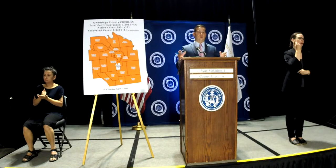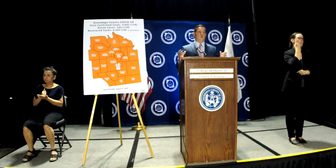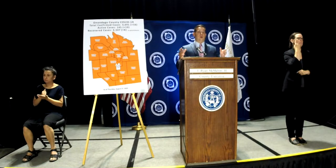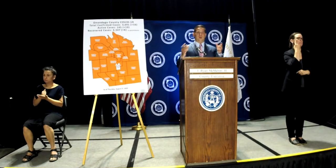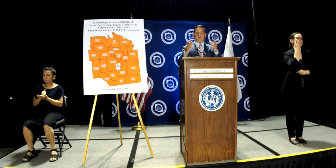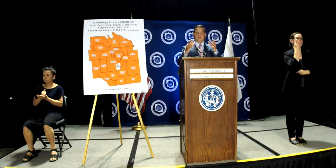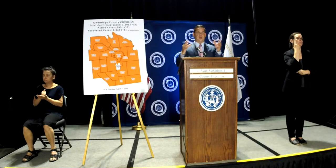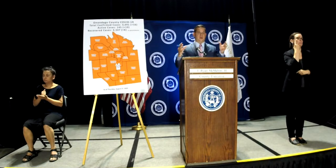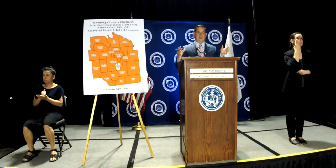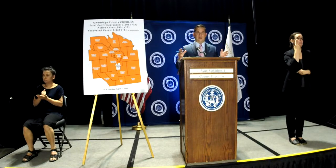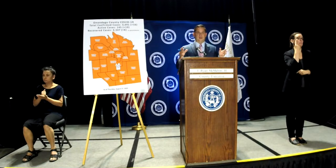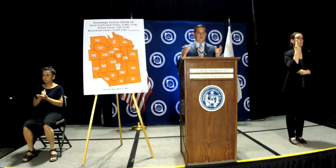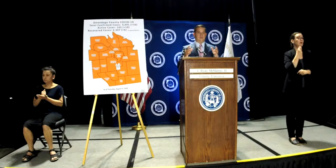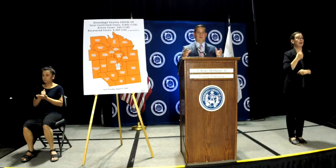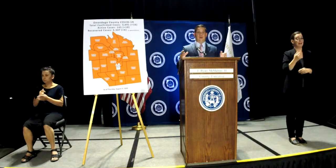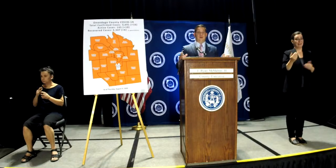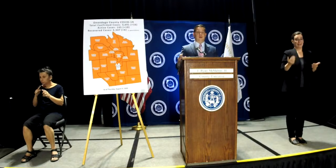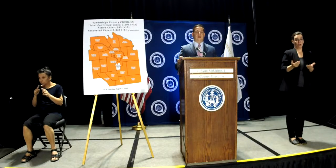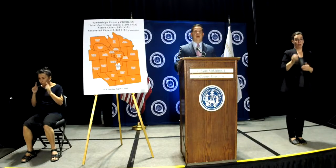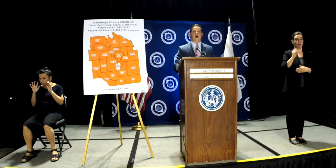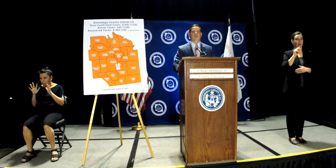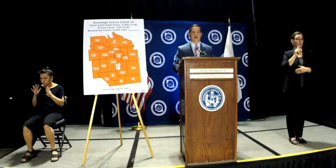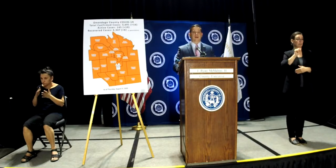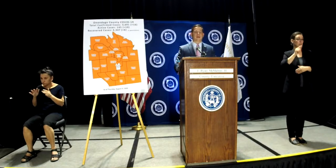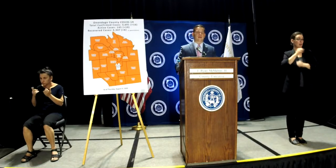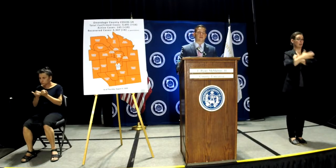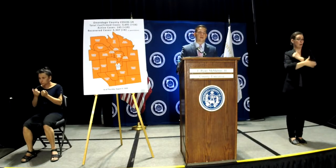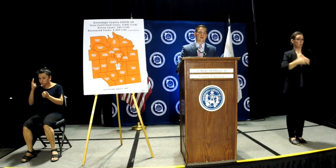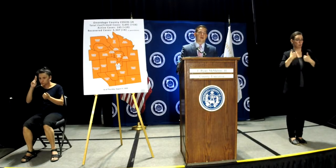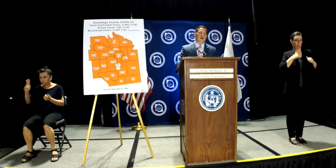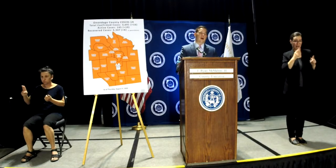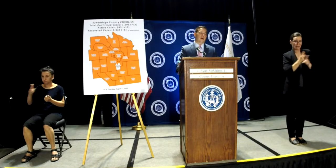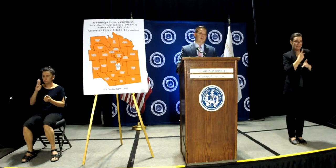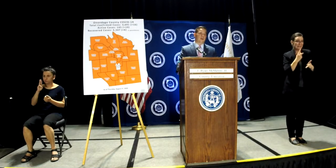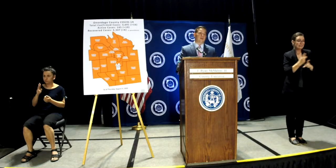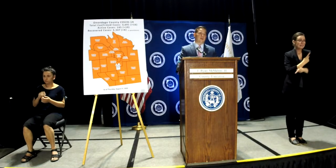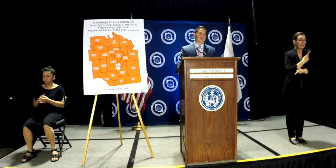assess where this is all going to land and how bad it is.